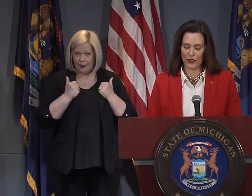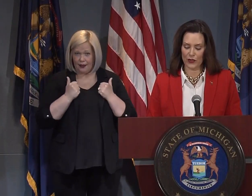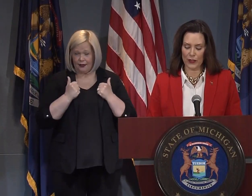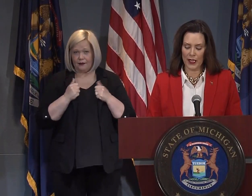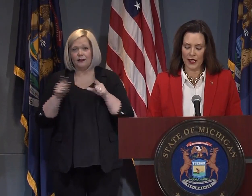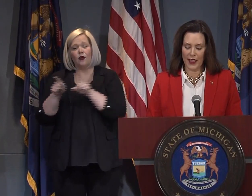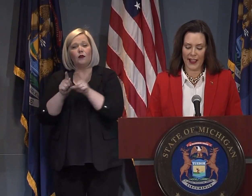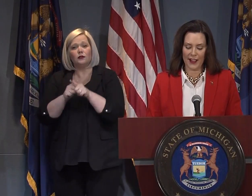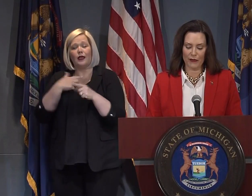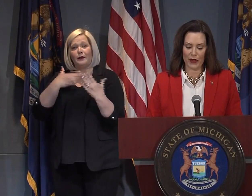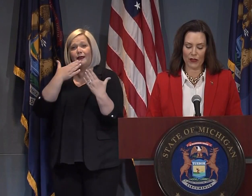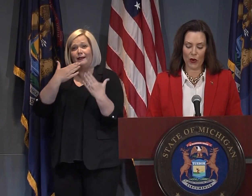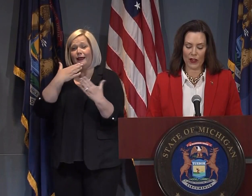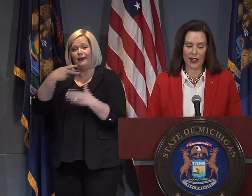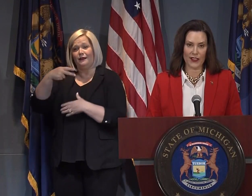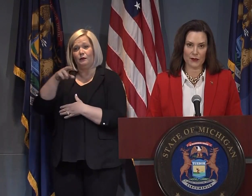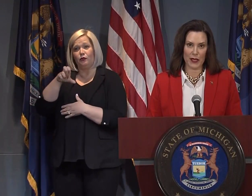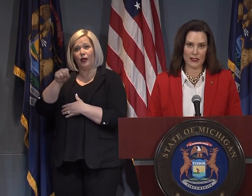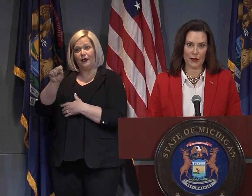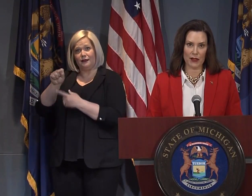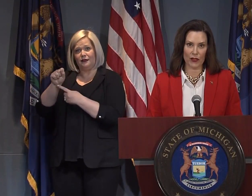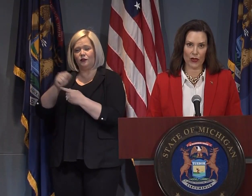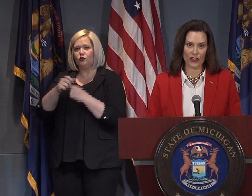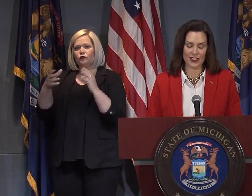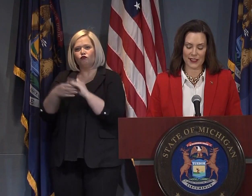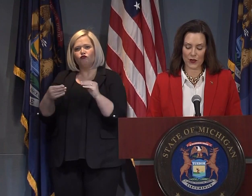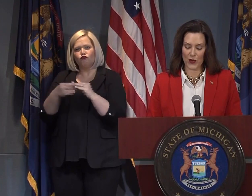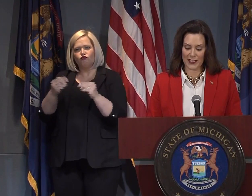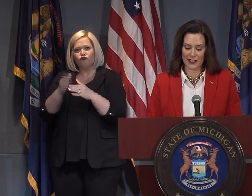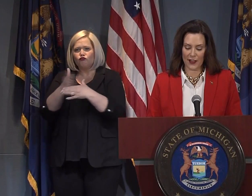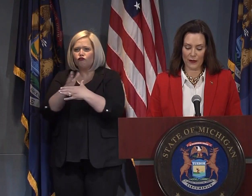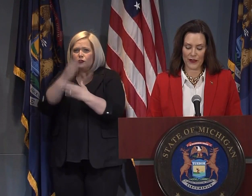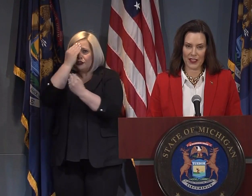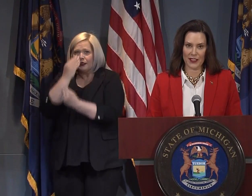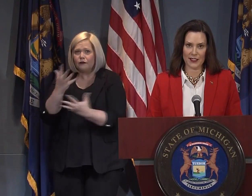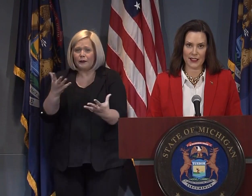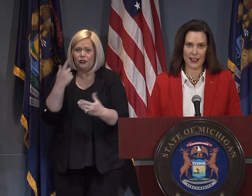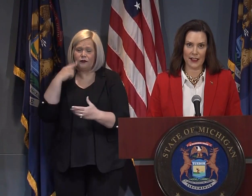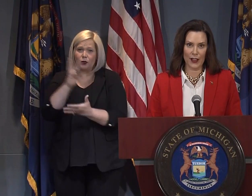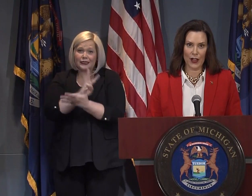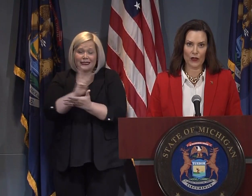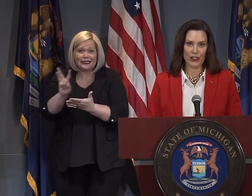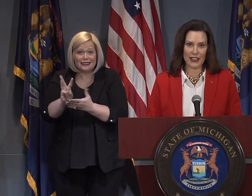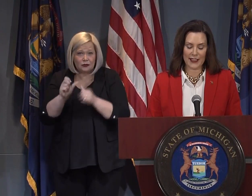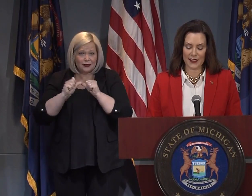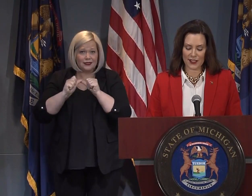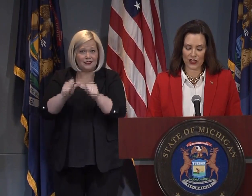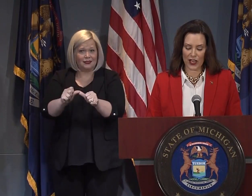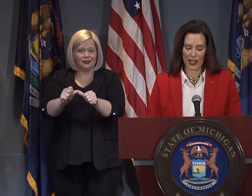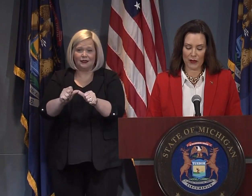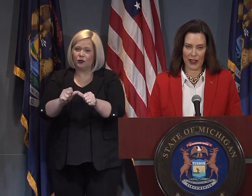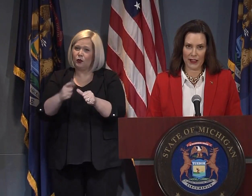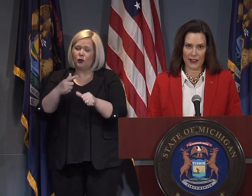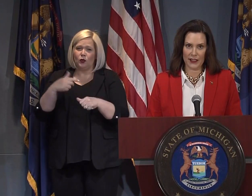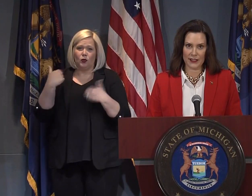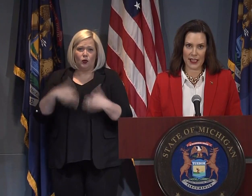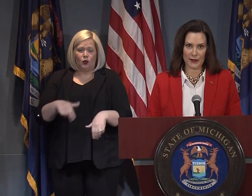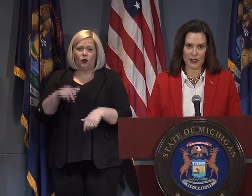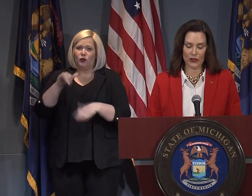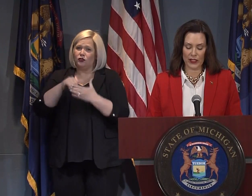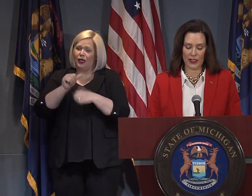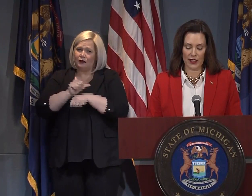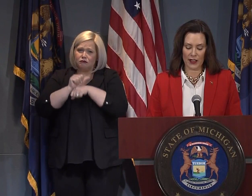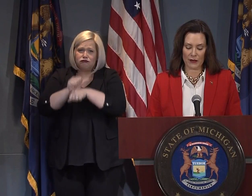press who have been reporting on this pandemic for over 6 weeks now. It is a relentless job, and it